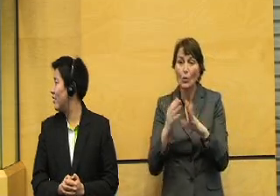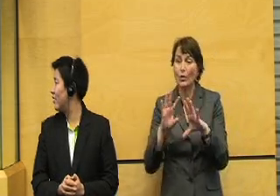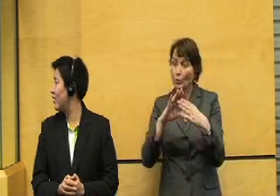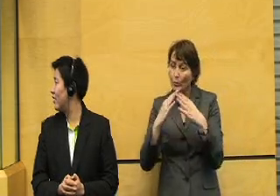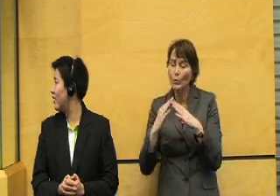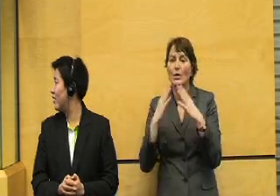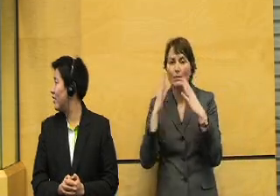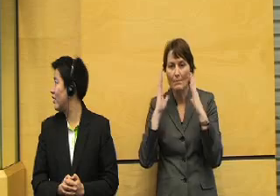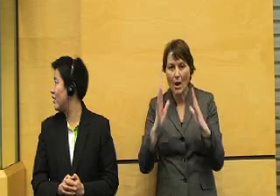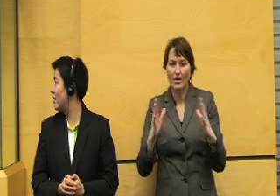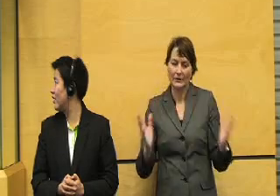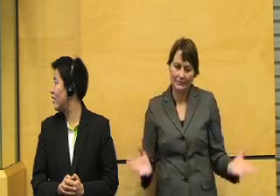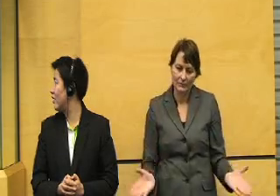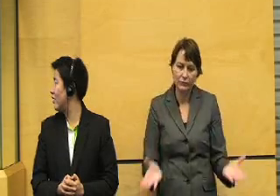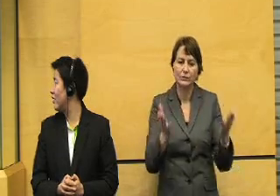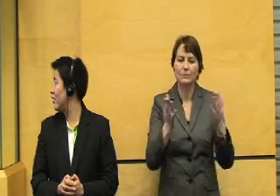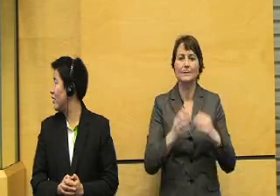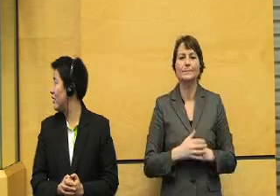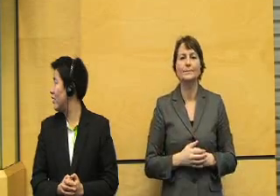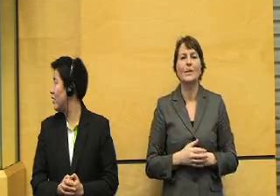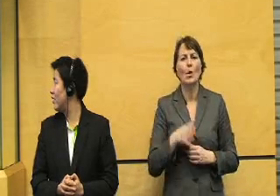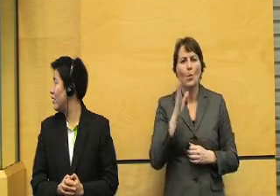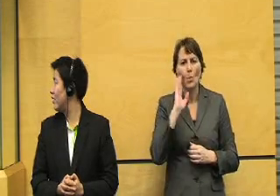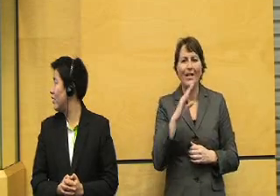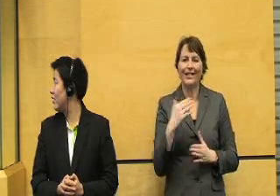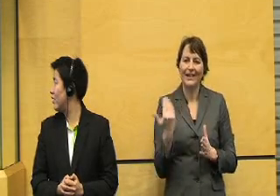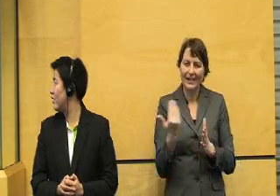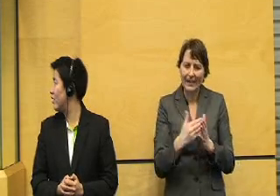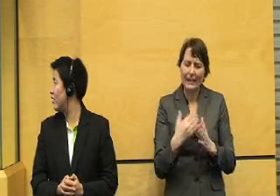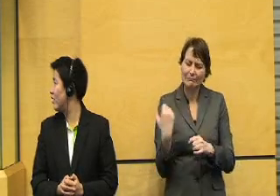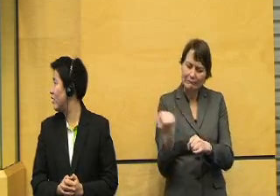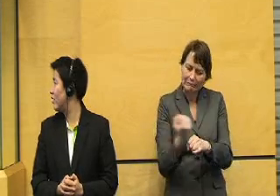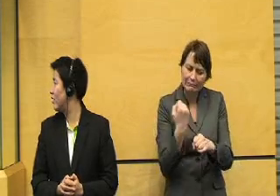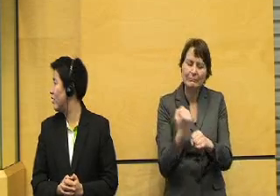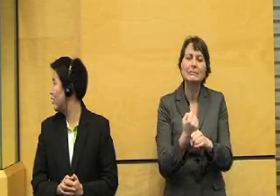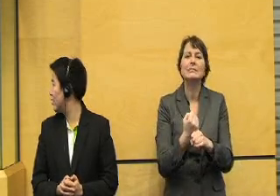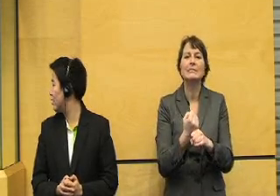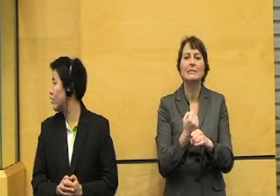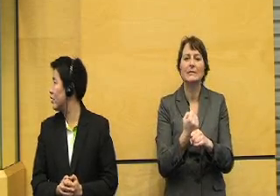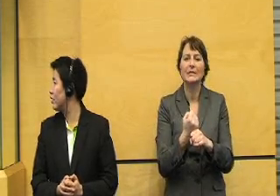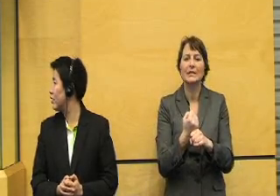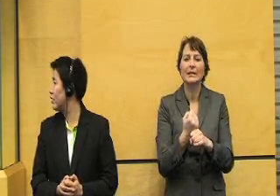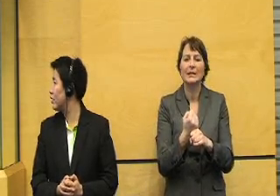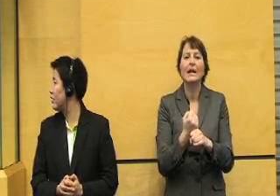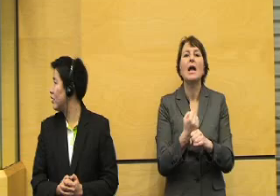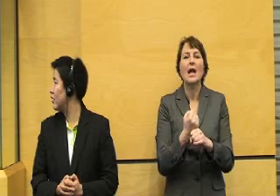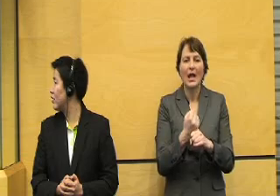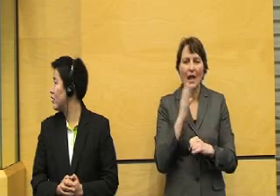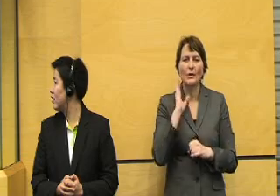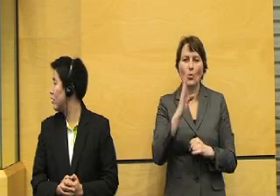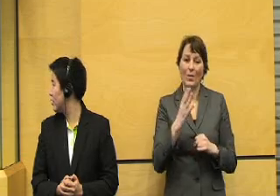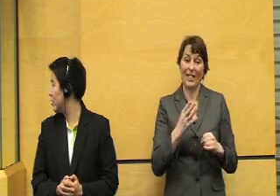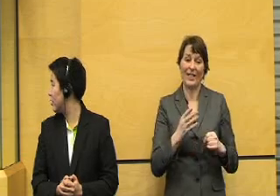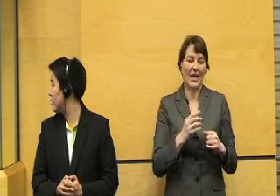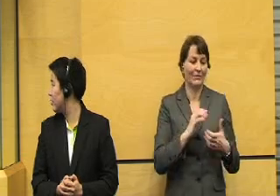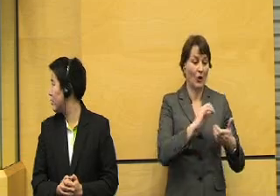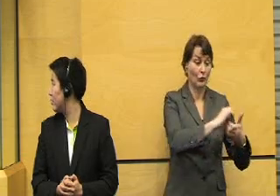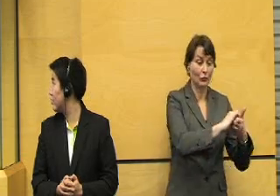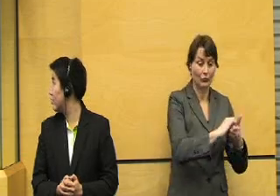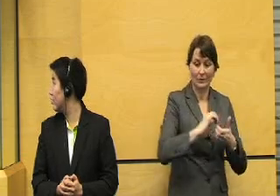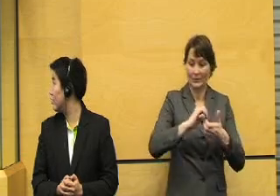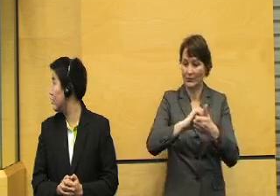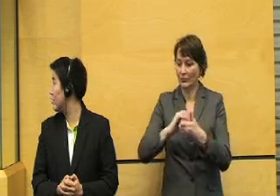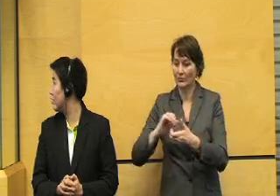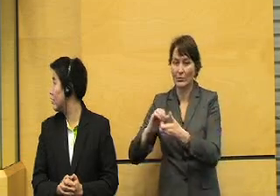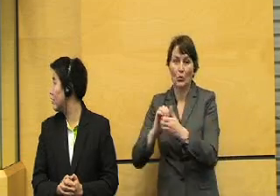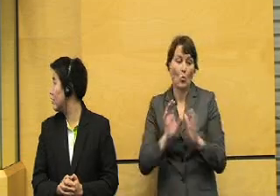communities. Efforts will also be made to improve data collection and interagency coordination. This